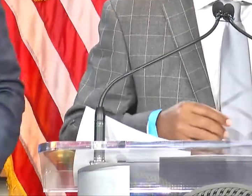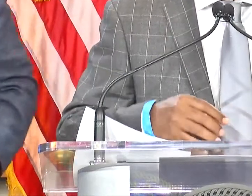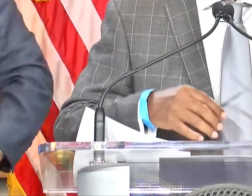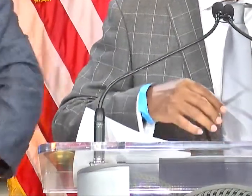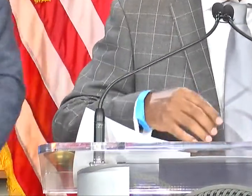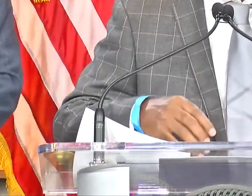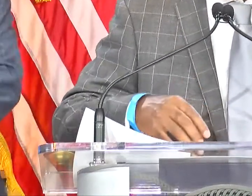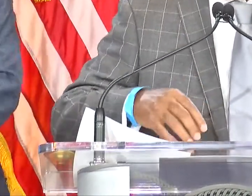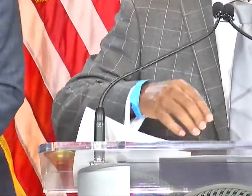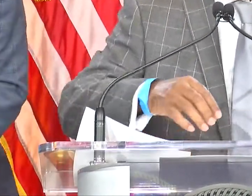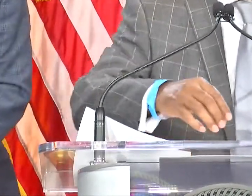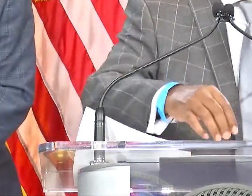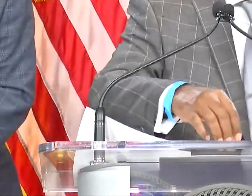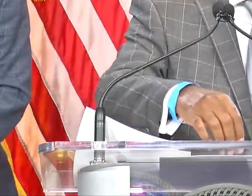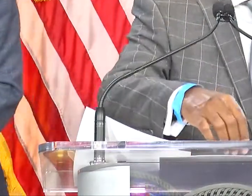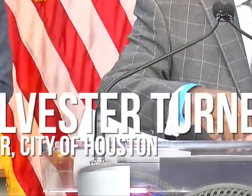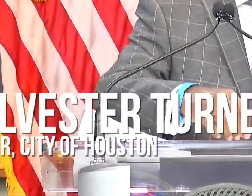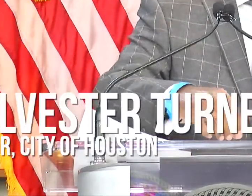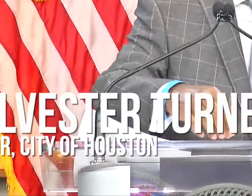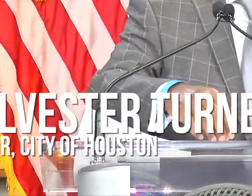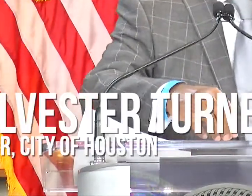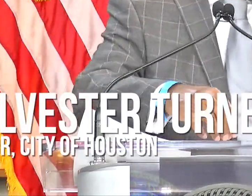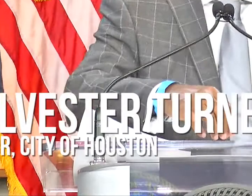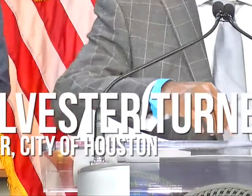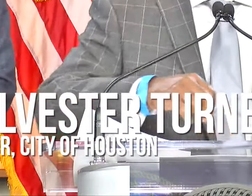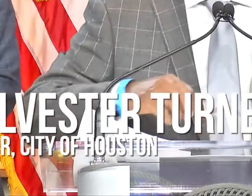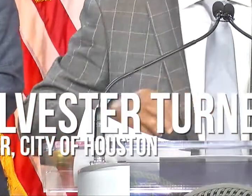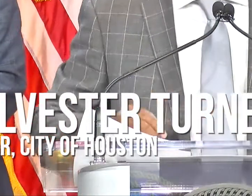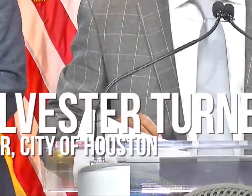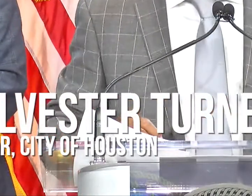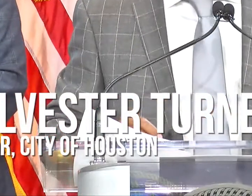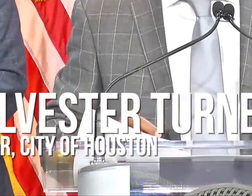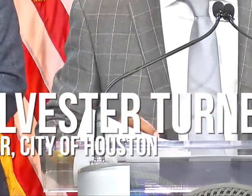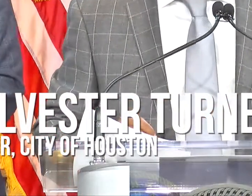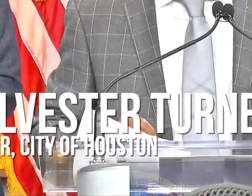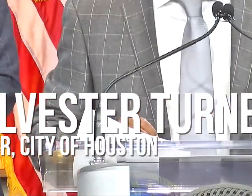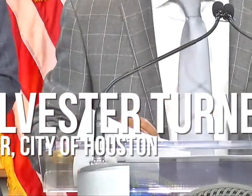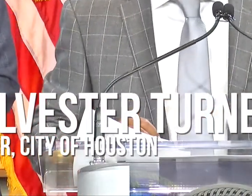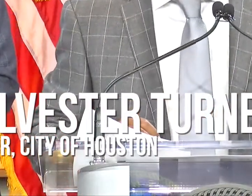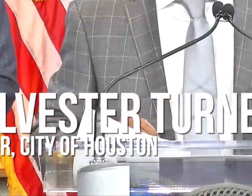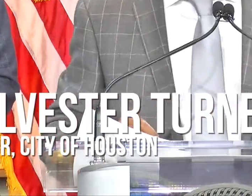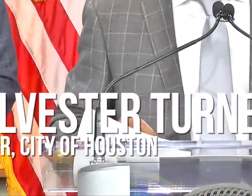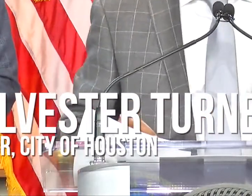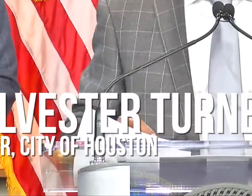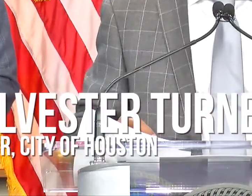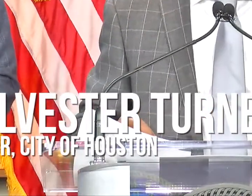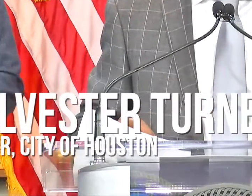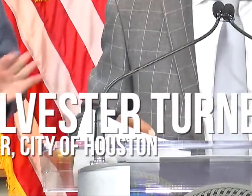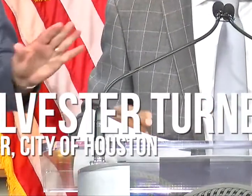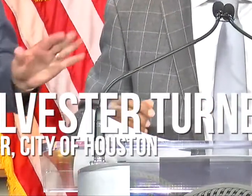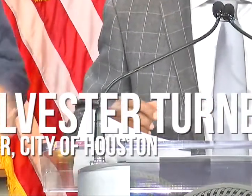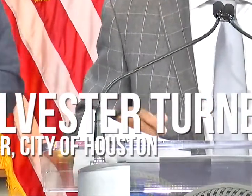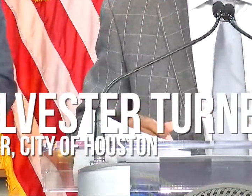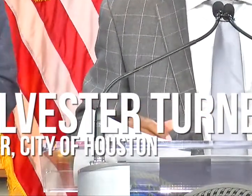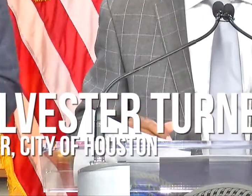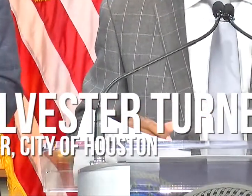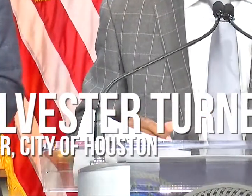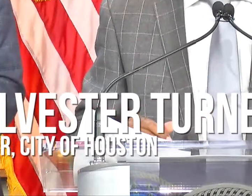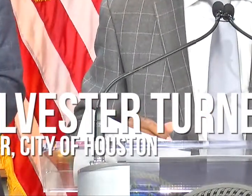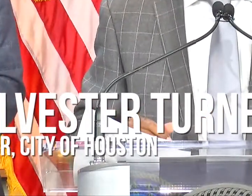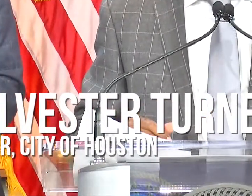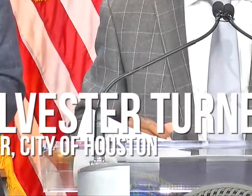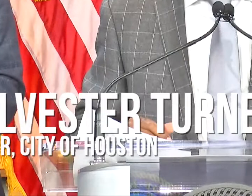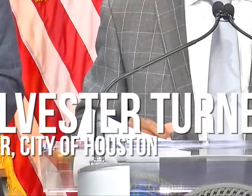Okay, we're going to get started this morning. Uh, I have with me this morning the Mayor Pro Tem, Dave